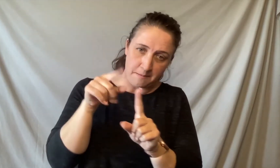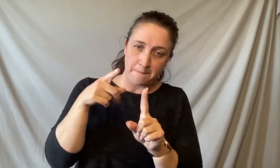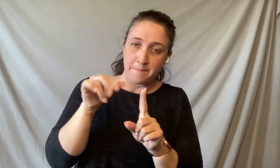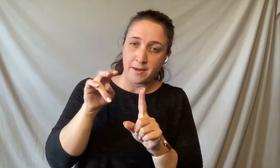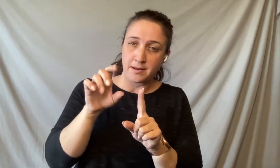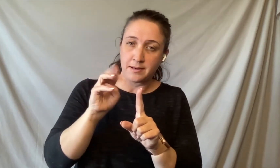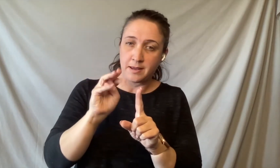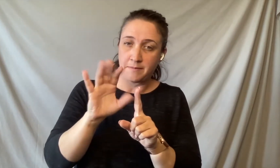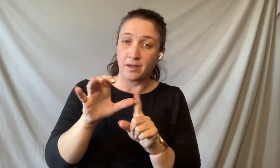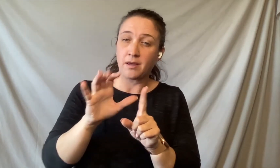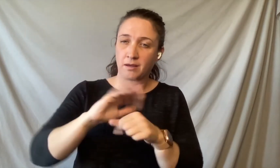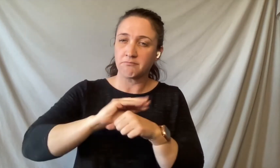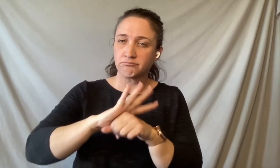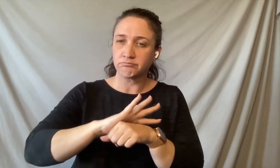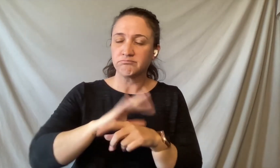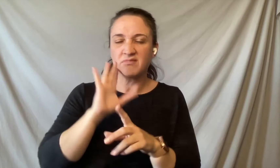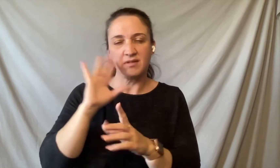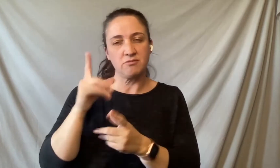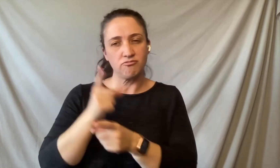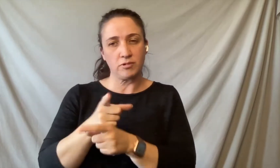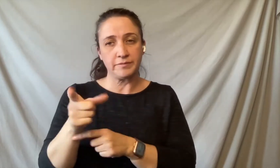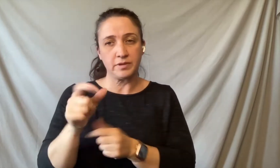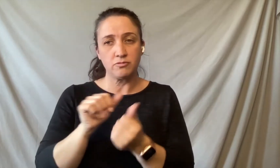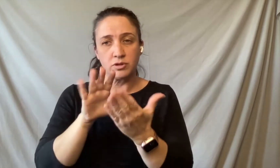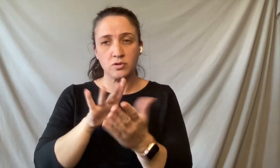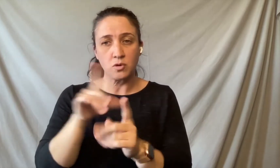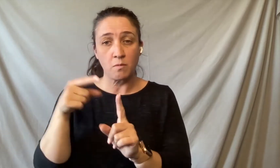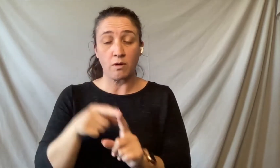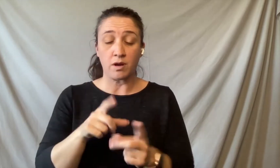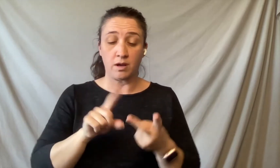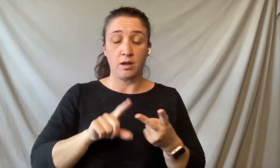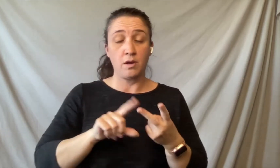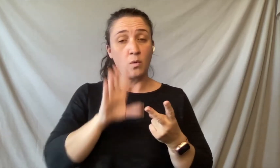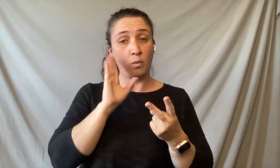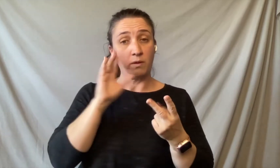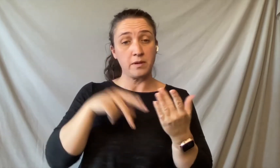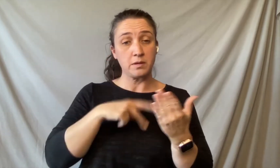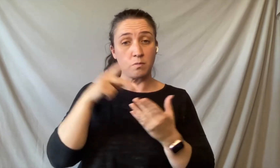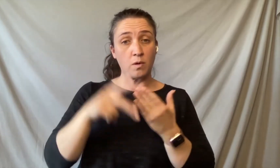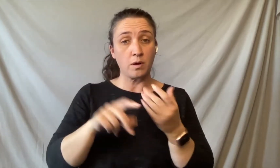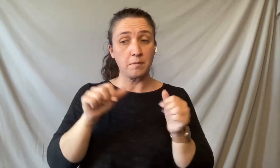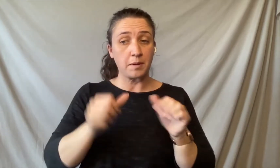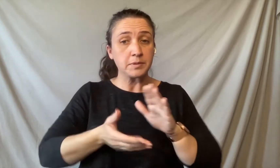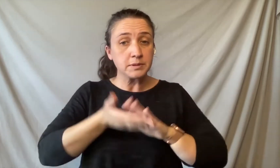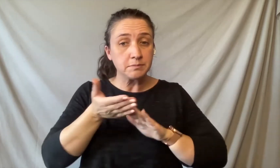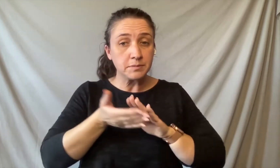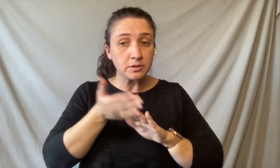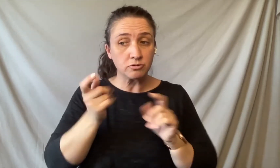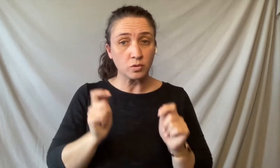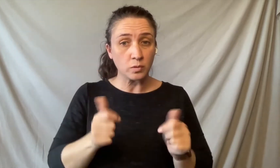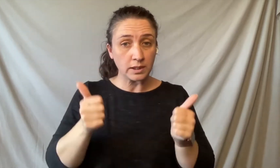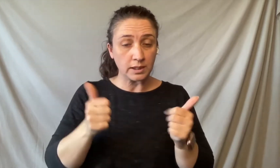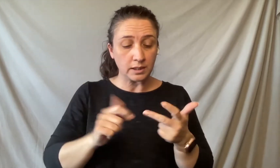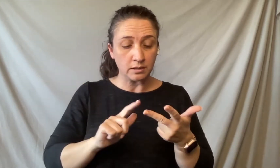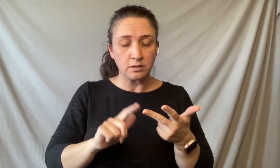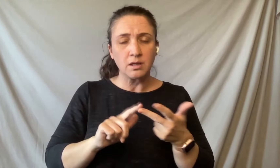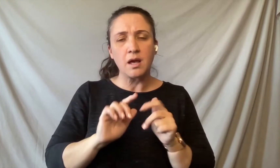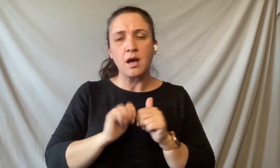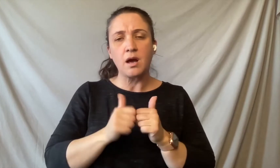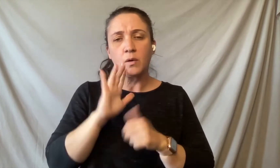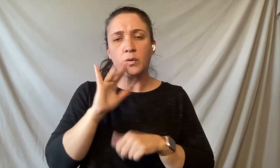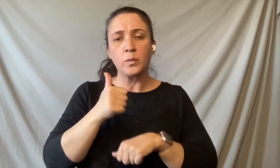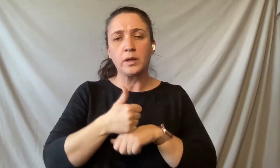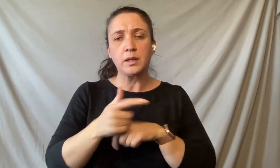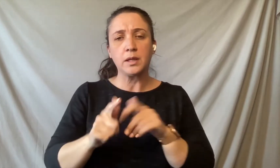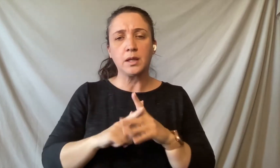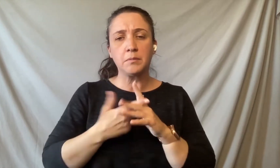you made. Will this program be able to be administered quickly? How can we implement this program in